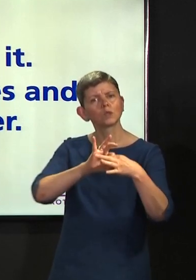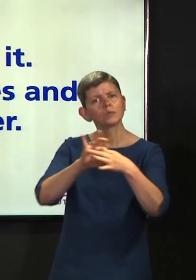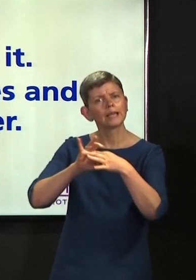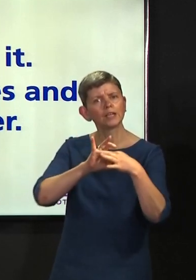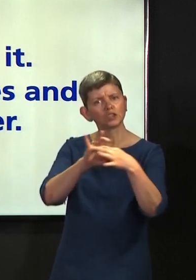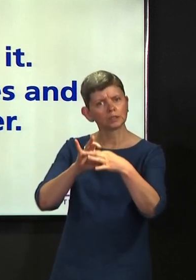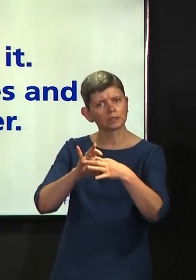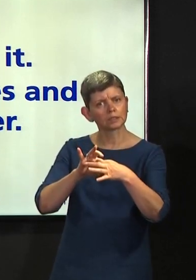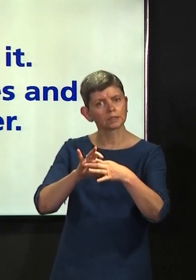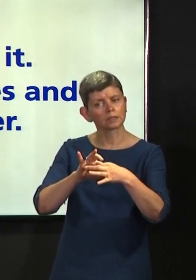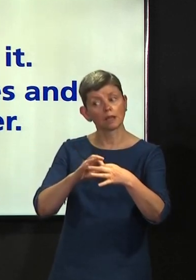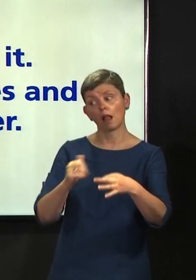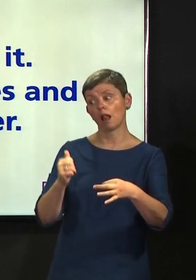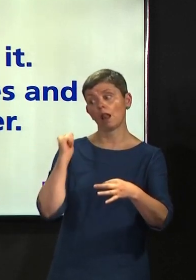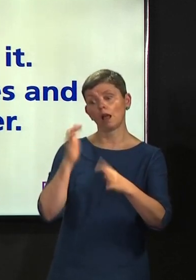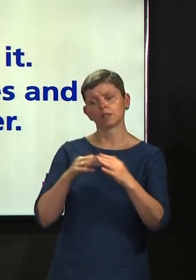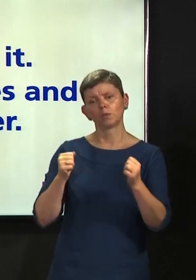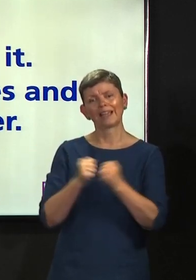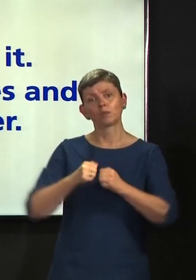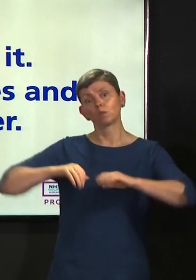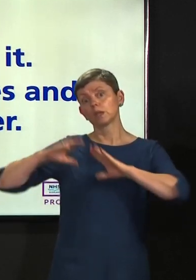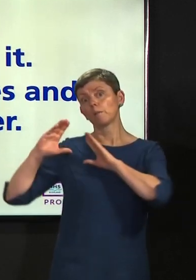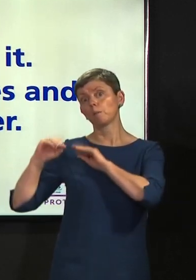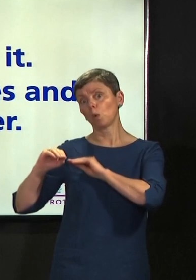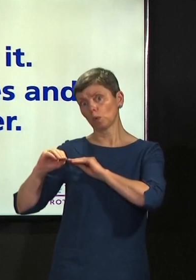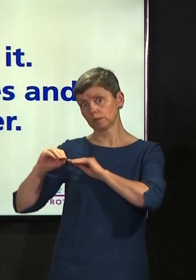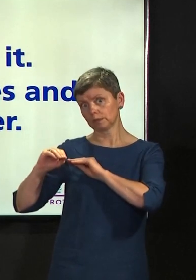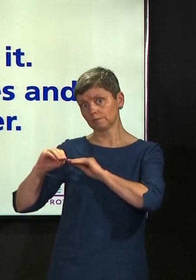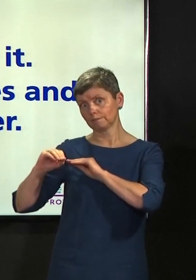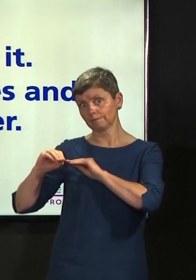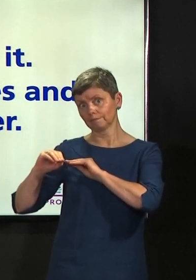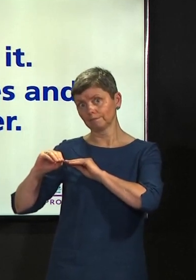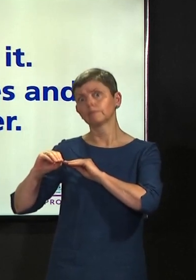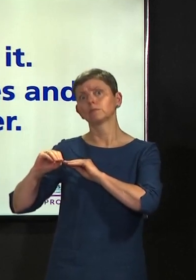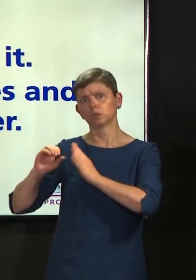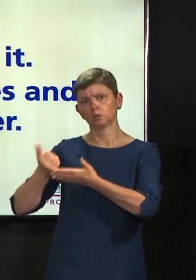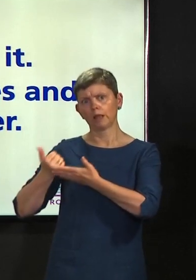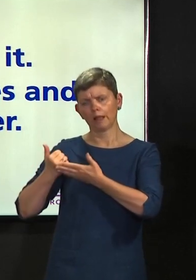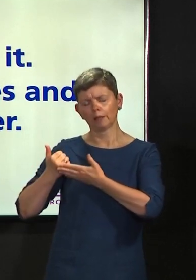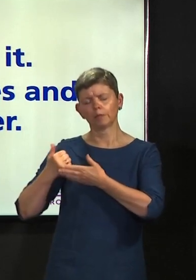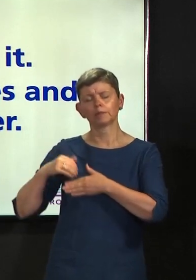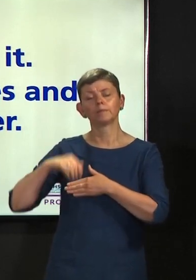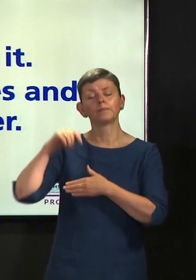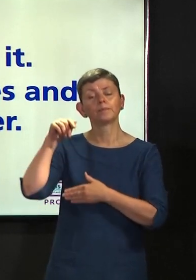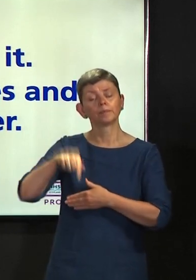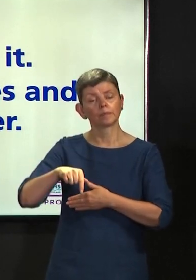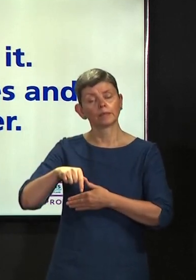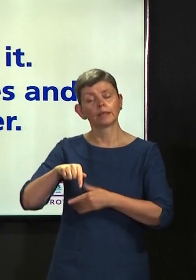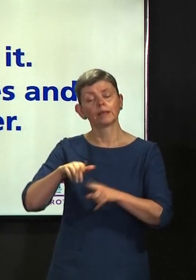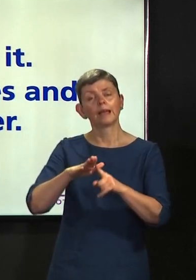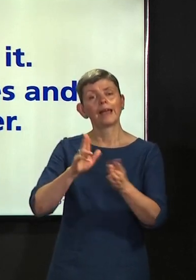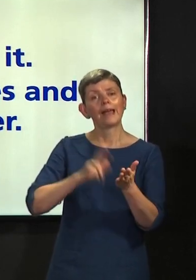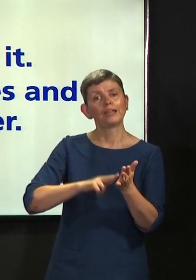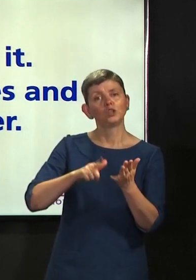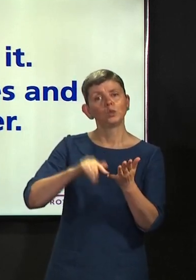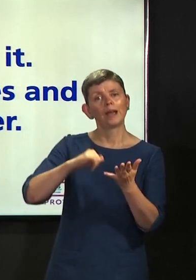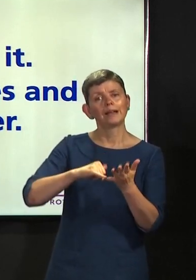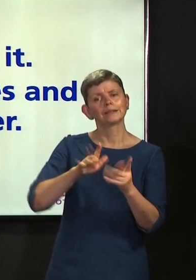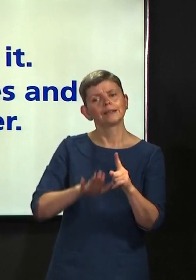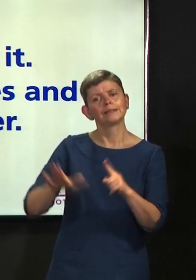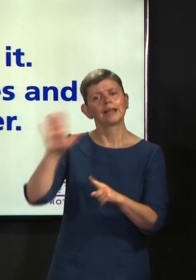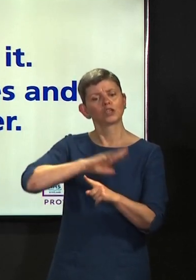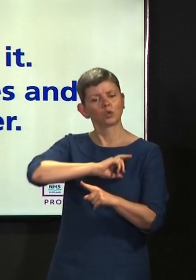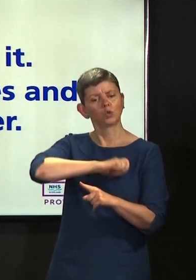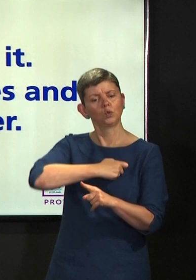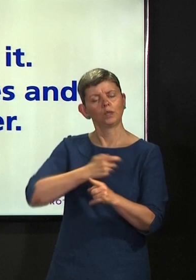look, this is how serious this is. I had another call this week where I spoke to the President of the National Union of Students and